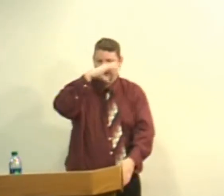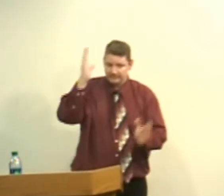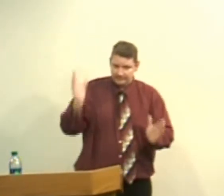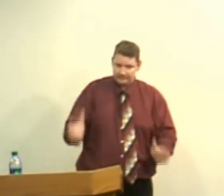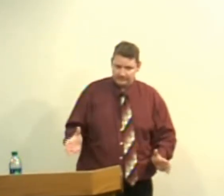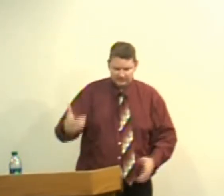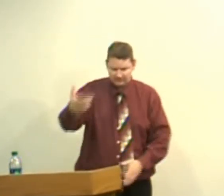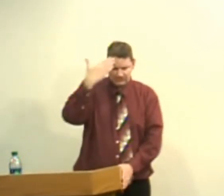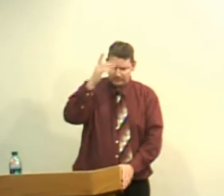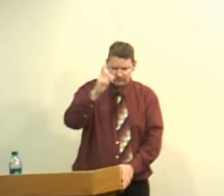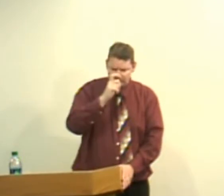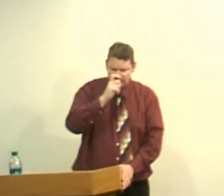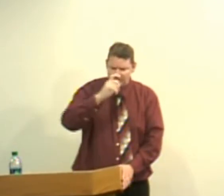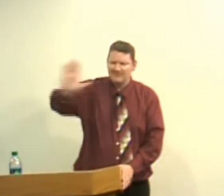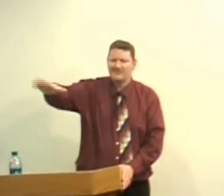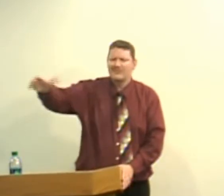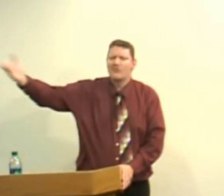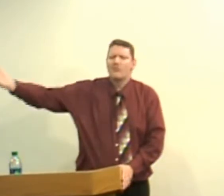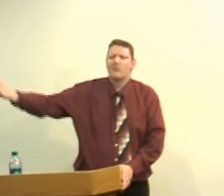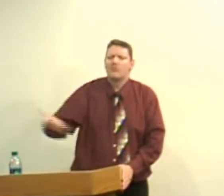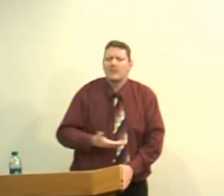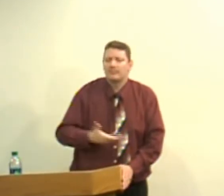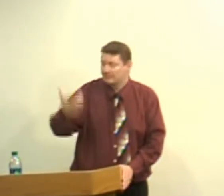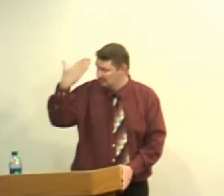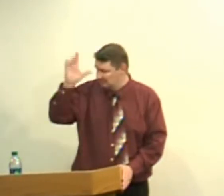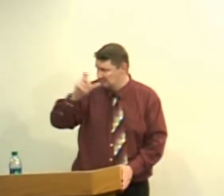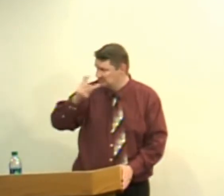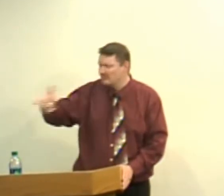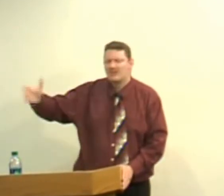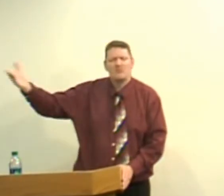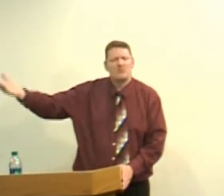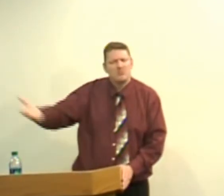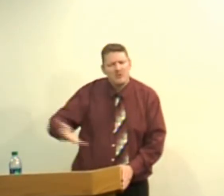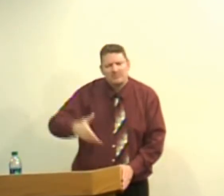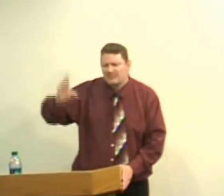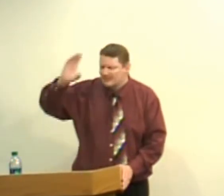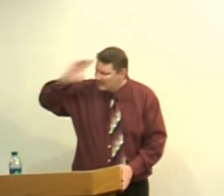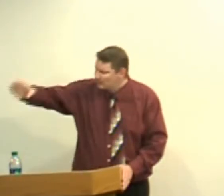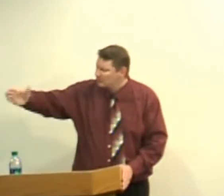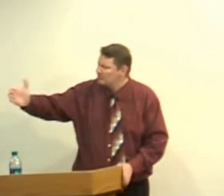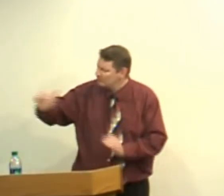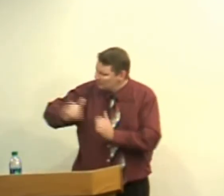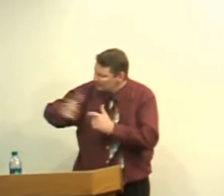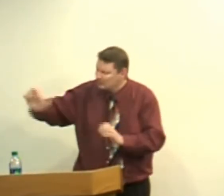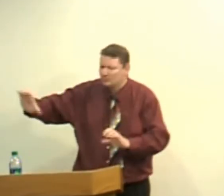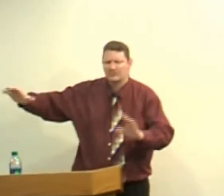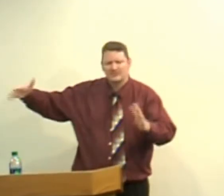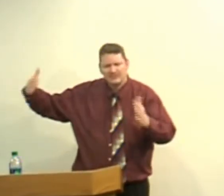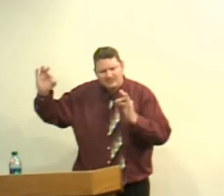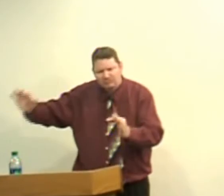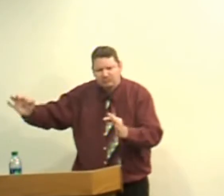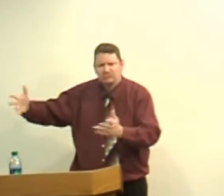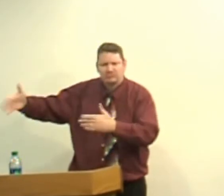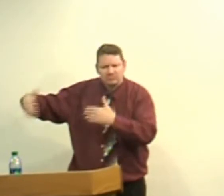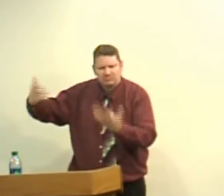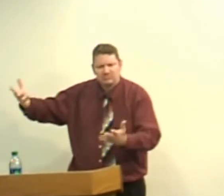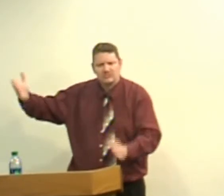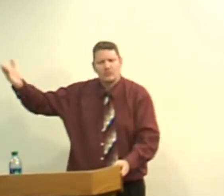you to get children. That's not it. That's not what it is. And it's not just a welcome. It